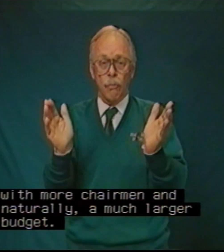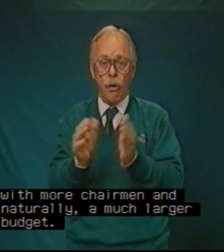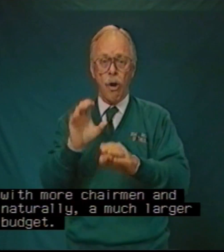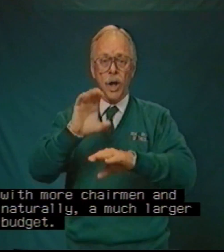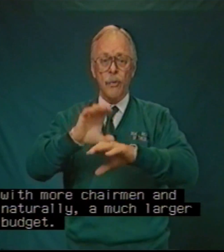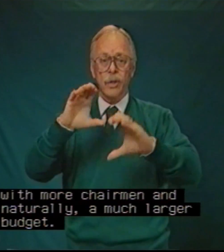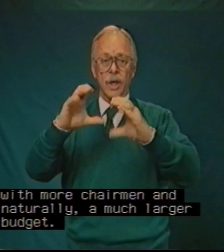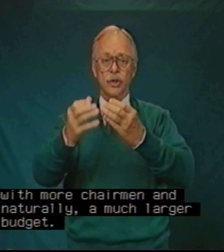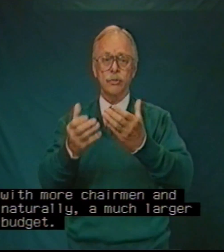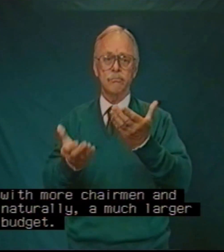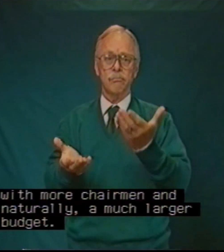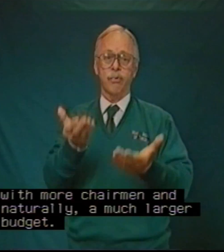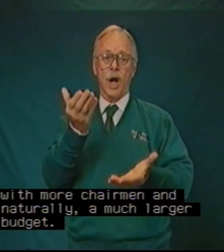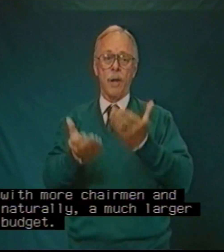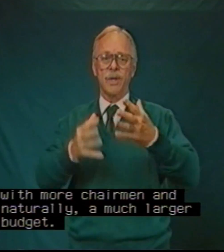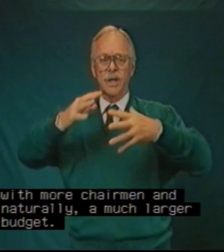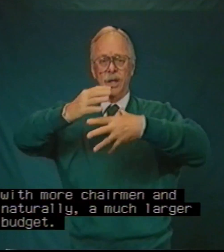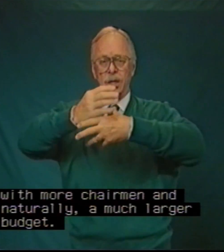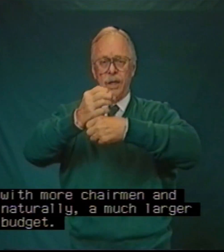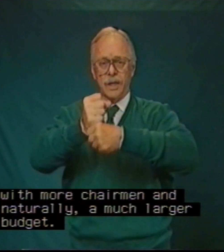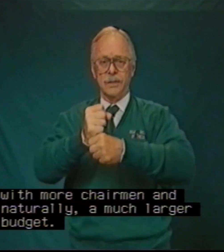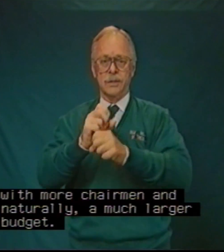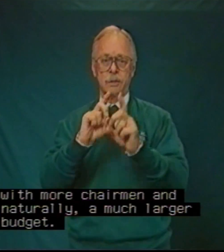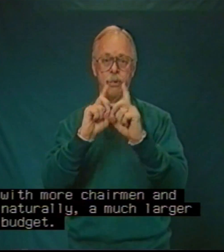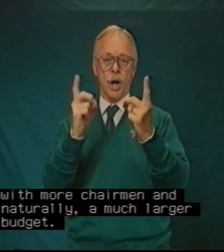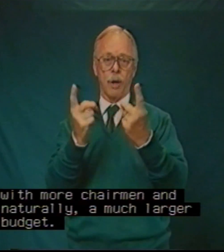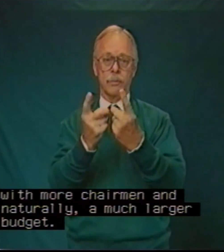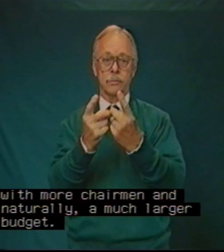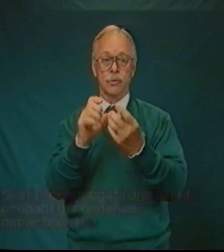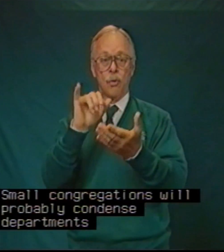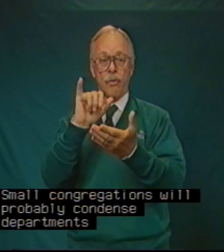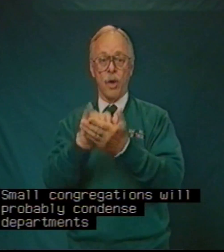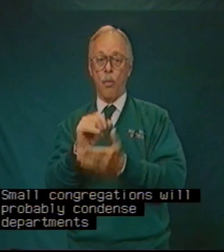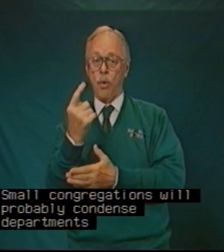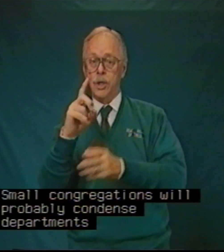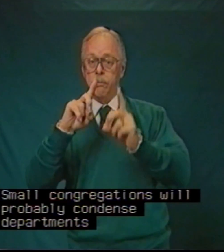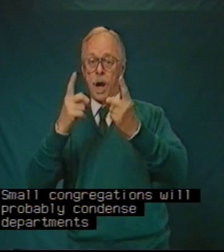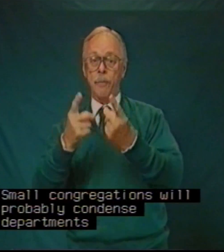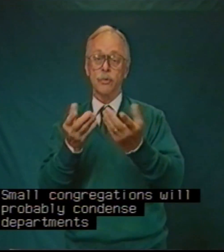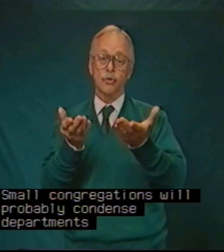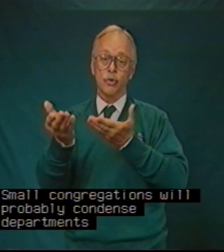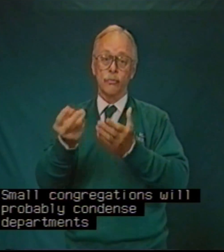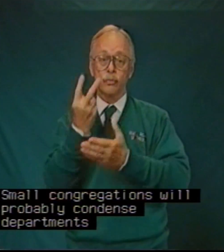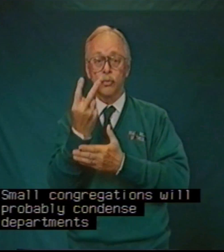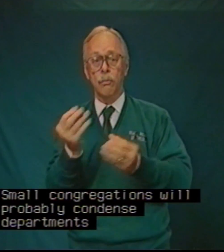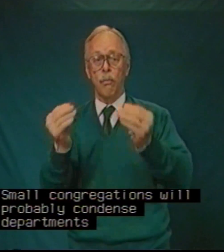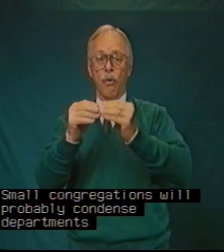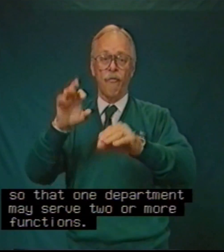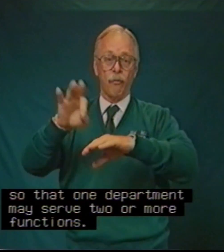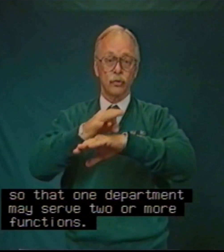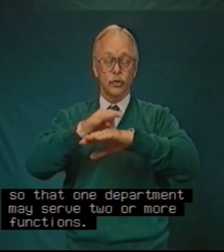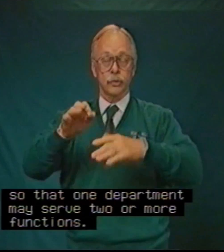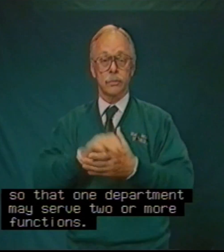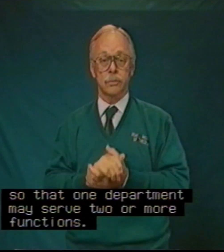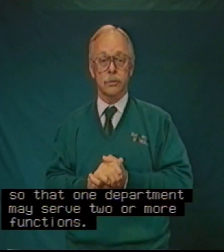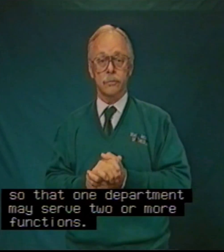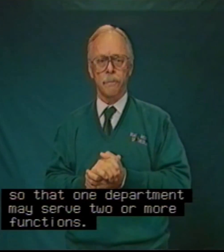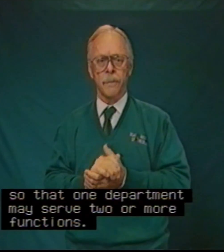will probably condense departments so that one department may serve 2 or more functions. Before I go further, I